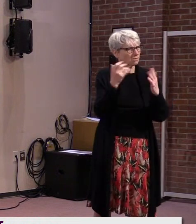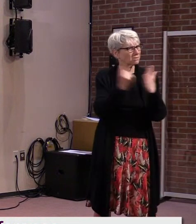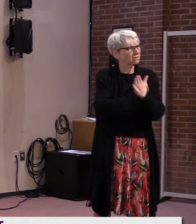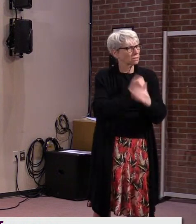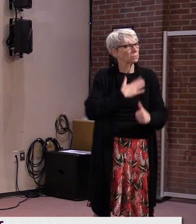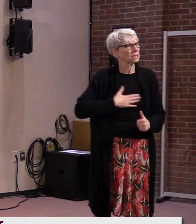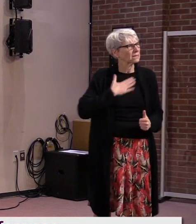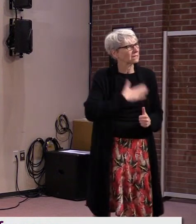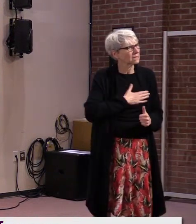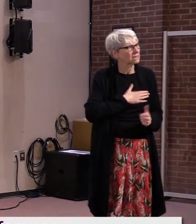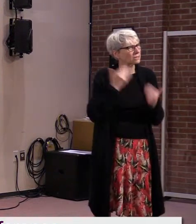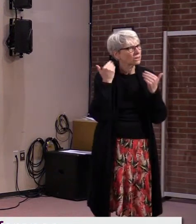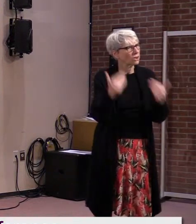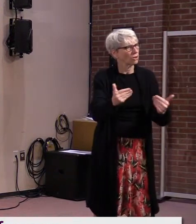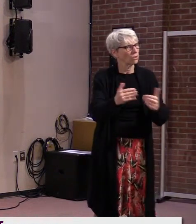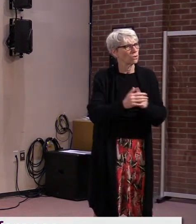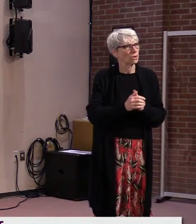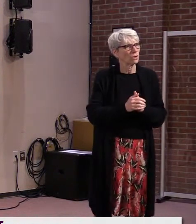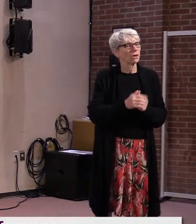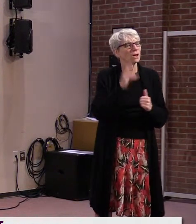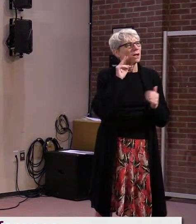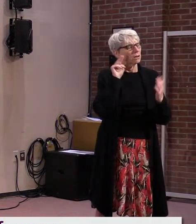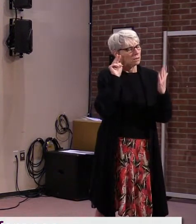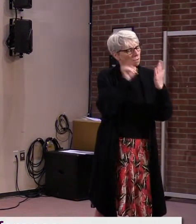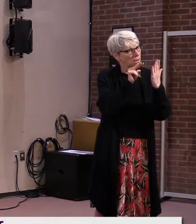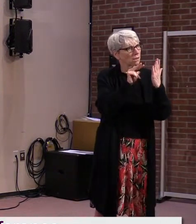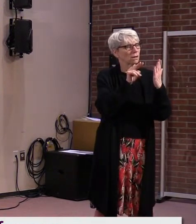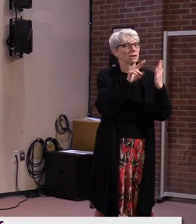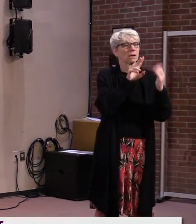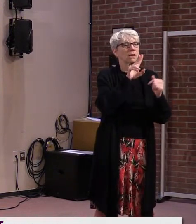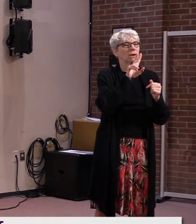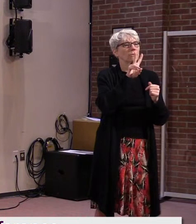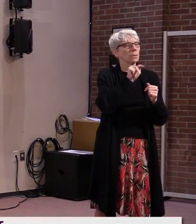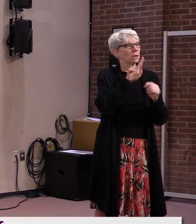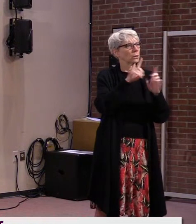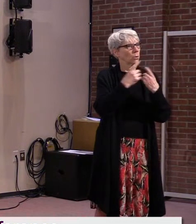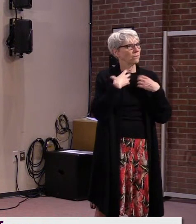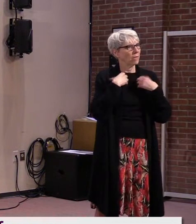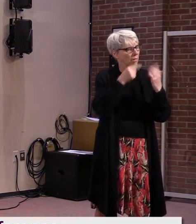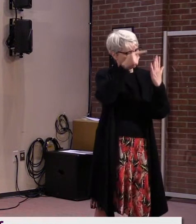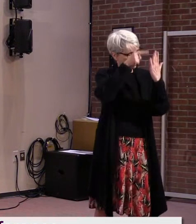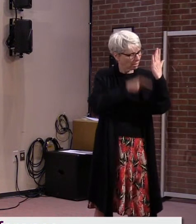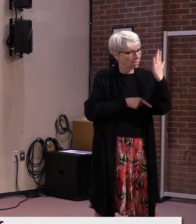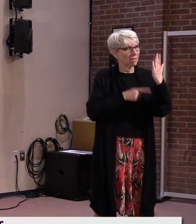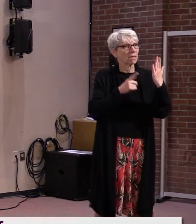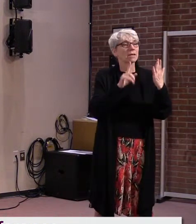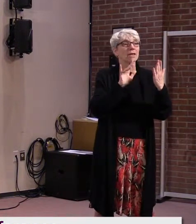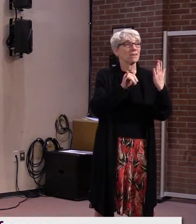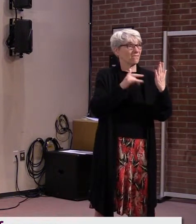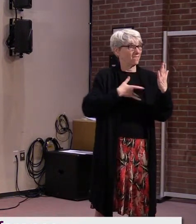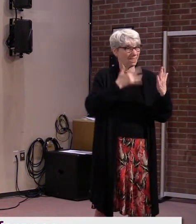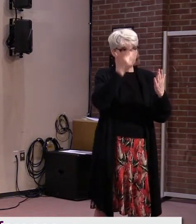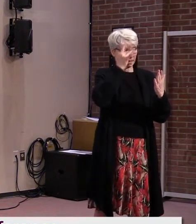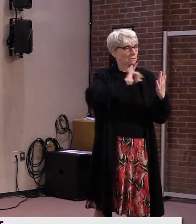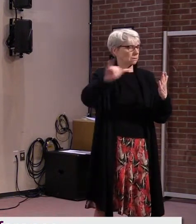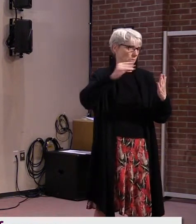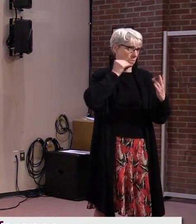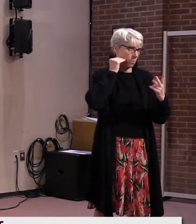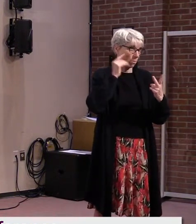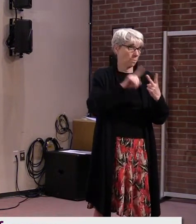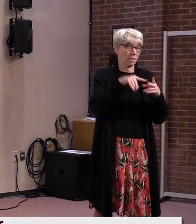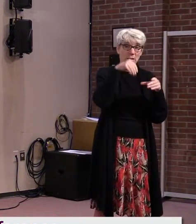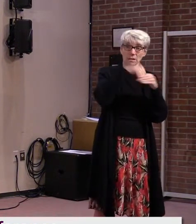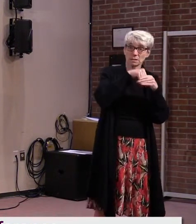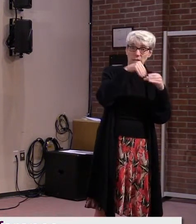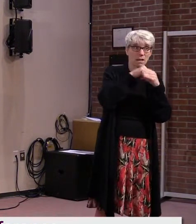guidance that is posted on the health department's website. Stay at home if you feel sick, and wear a mask in a public indoor